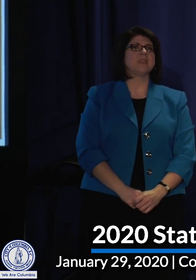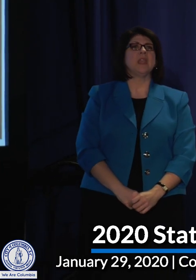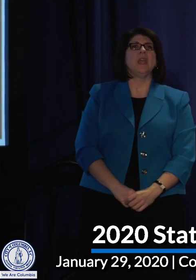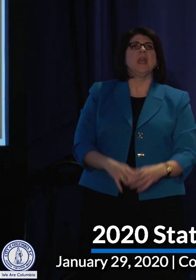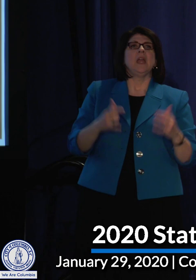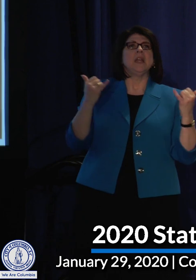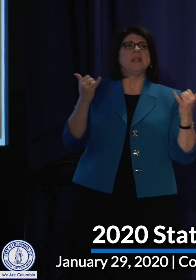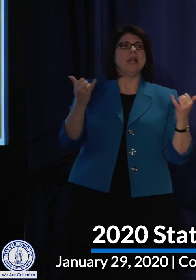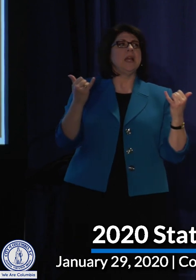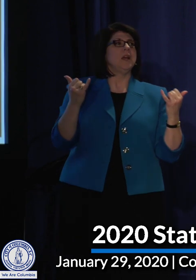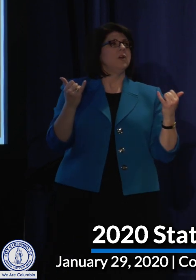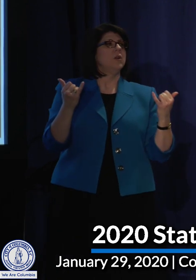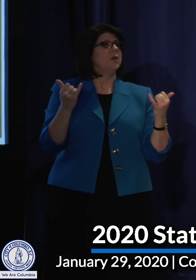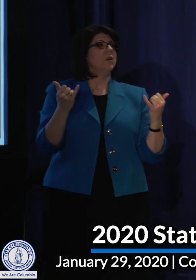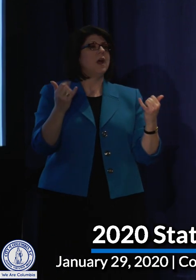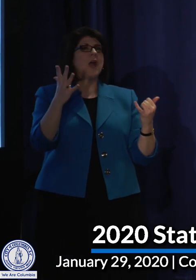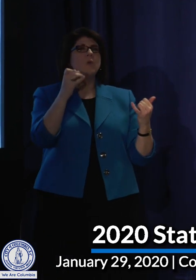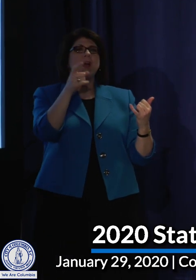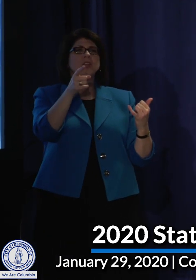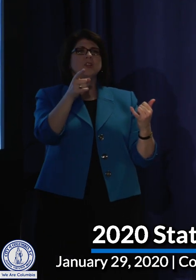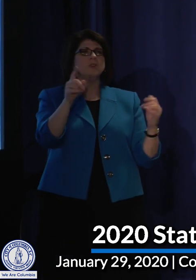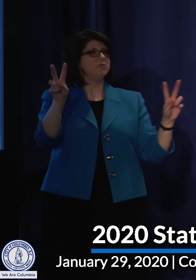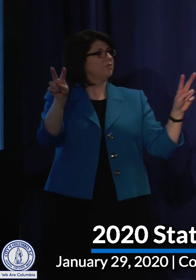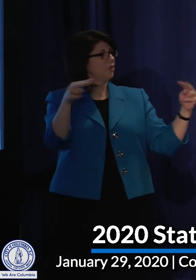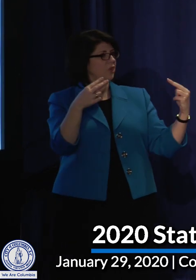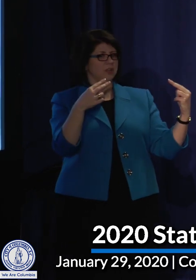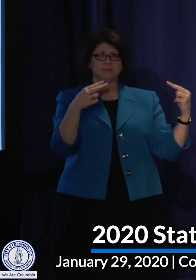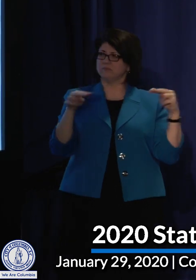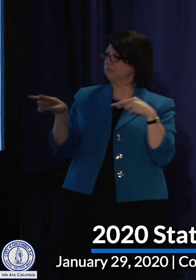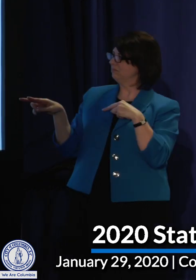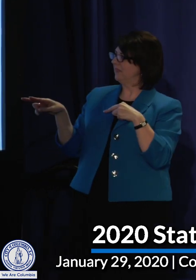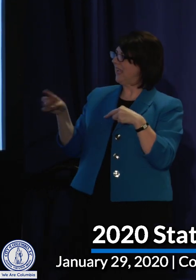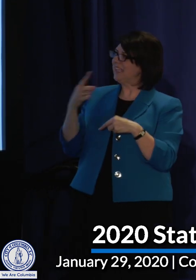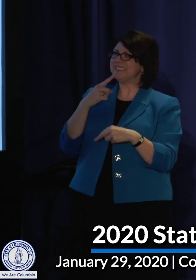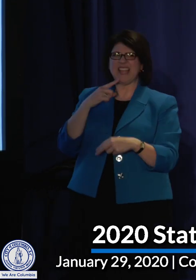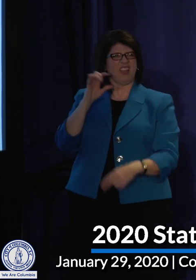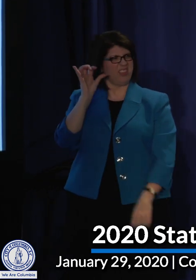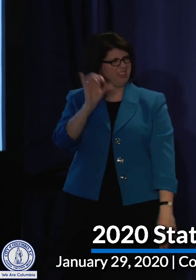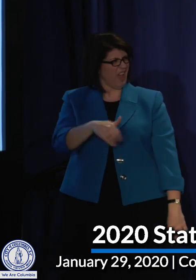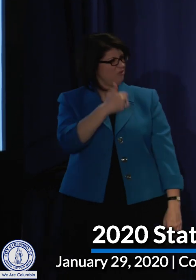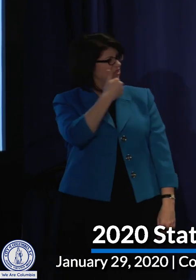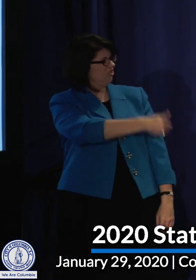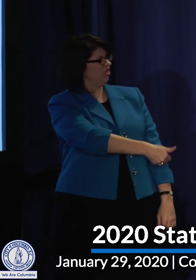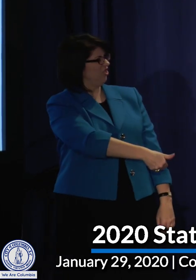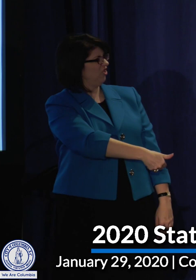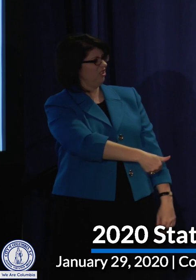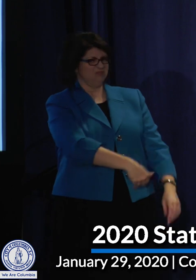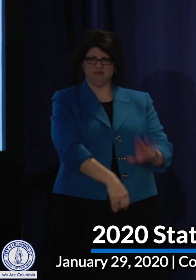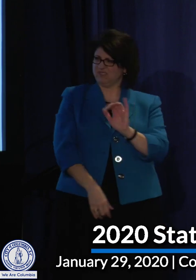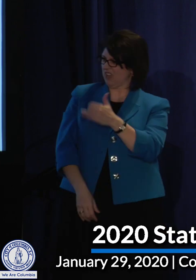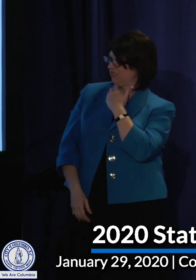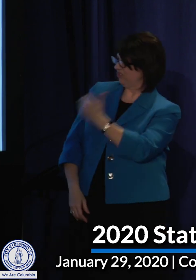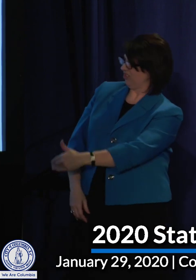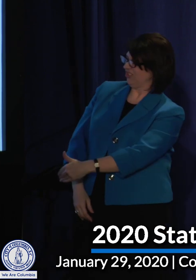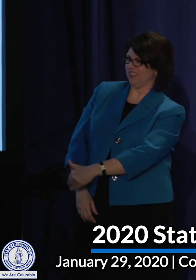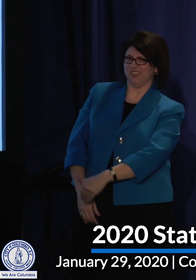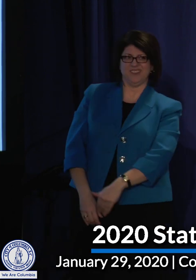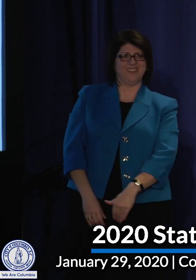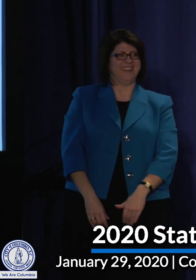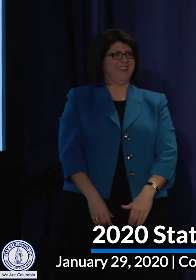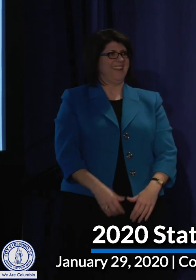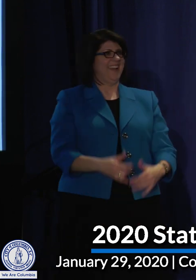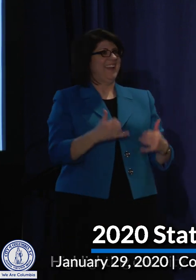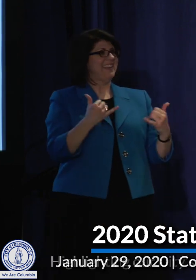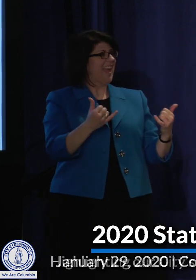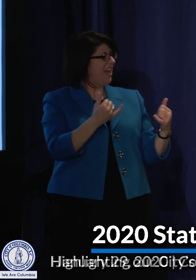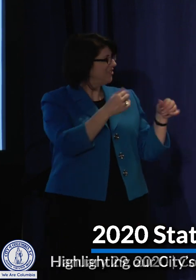I want you to turn to one of your neighbors, the neighbor to your right, and say, that was good. And I want you to turn